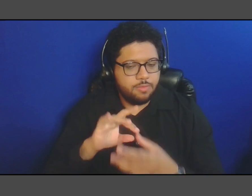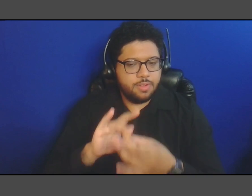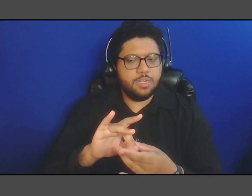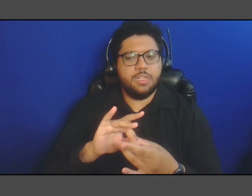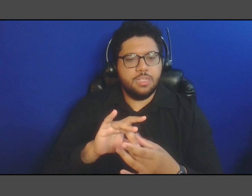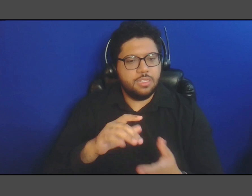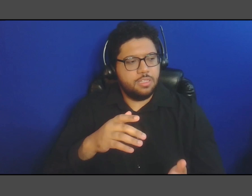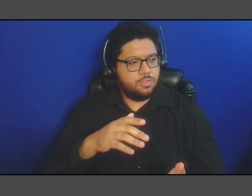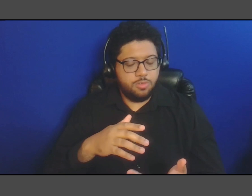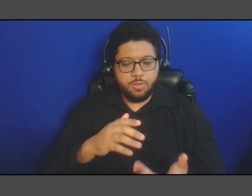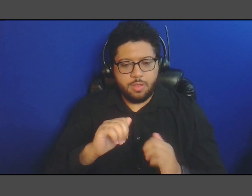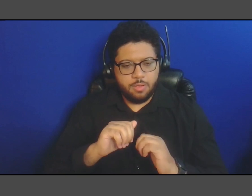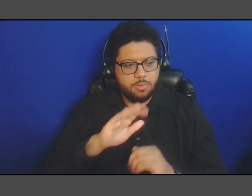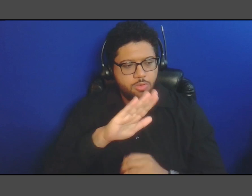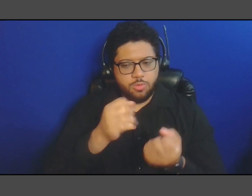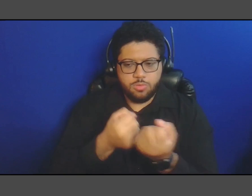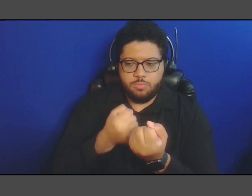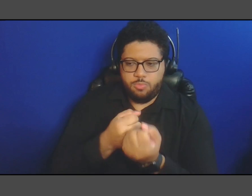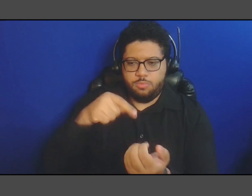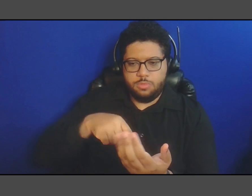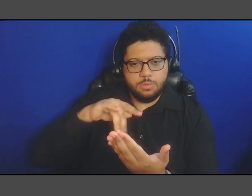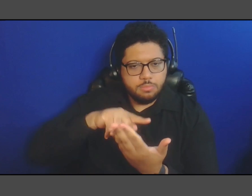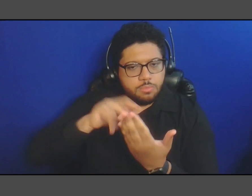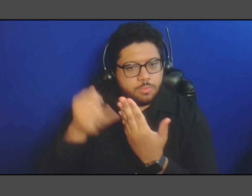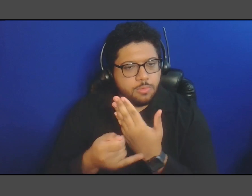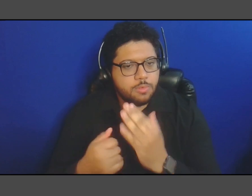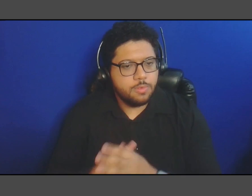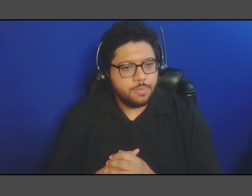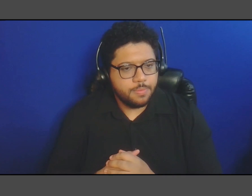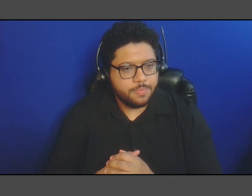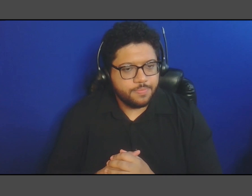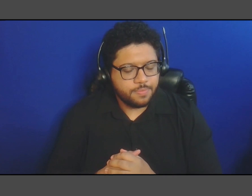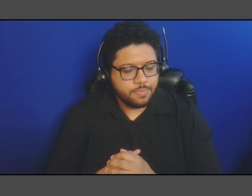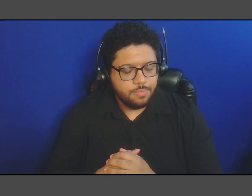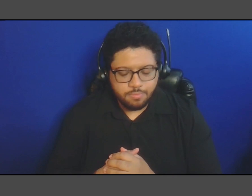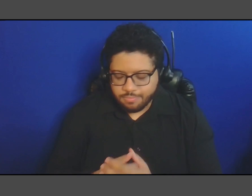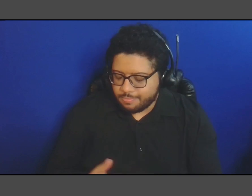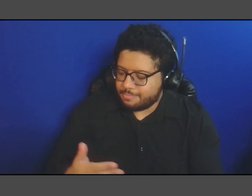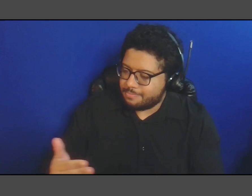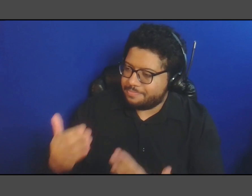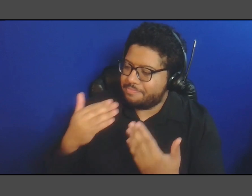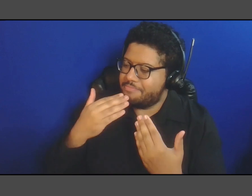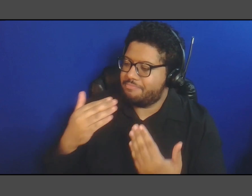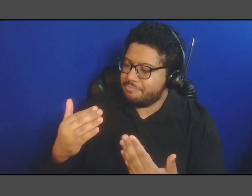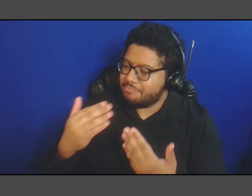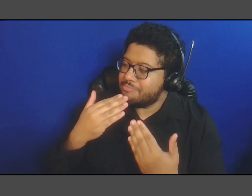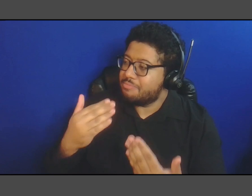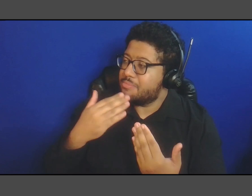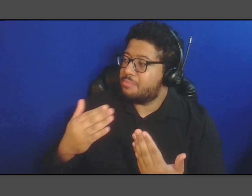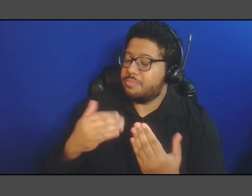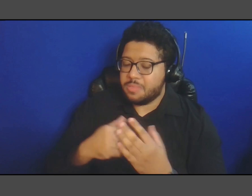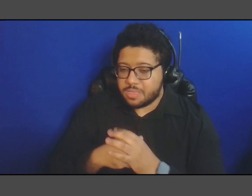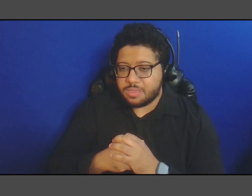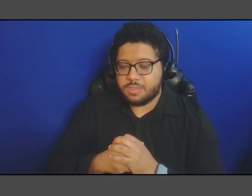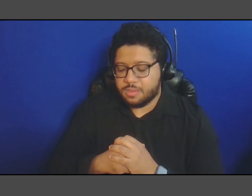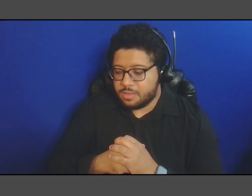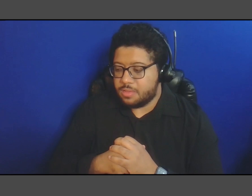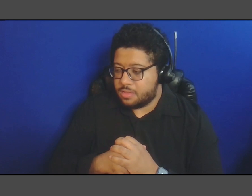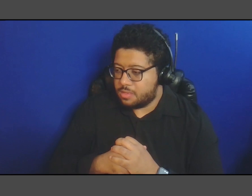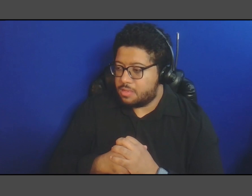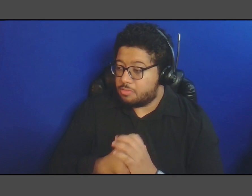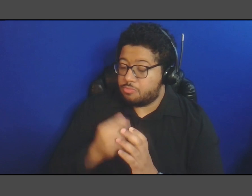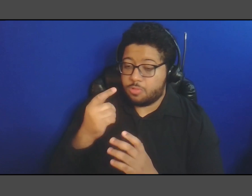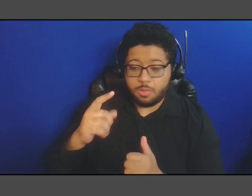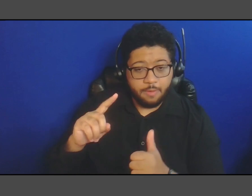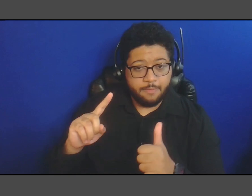achieve. Well, thank you for that. I mean, I think that, I was, when you first told me about the